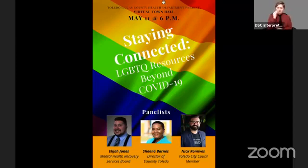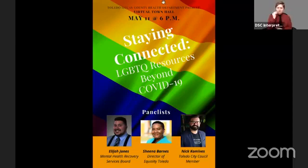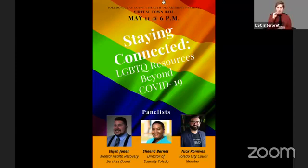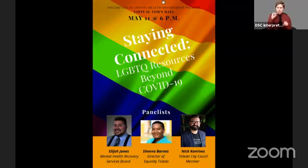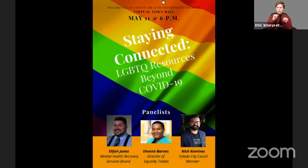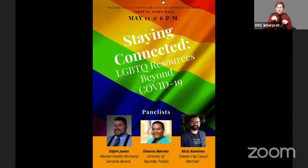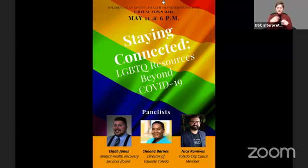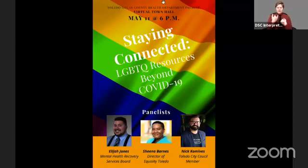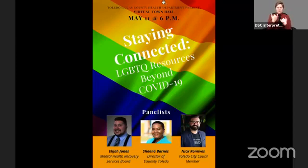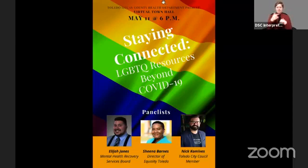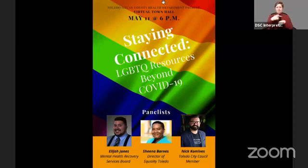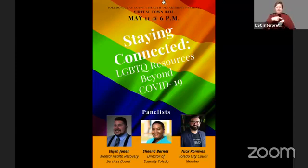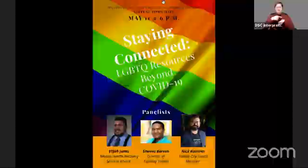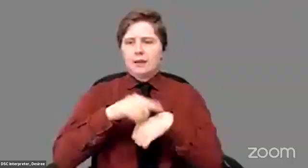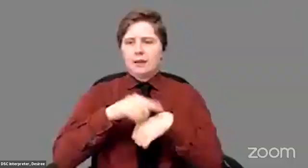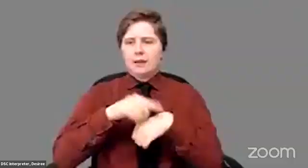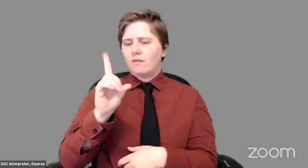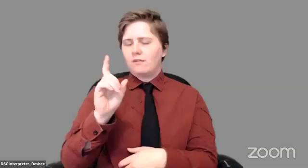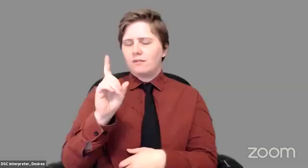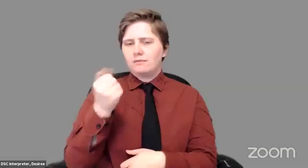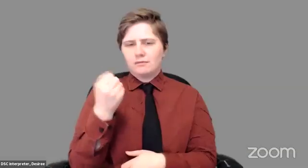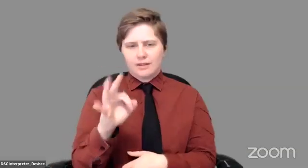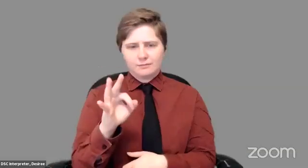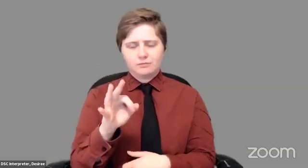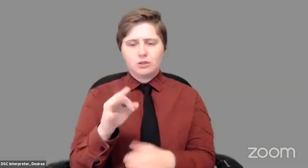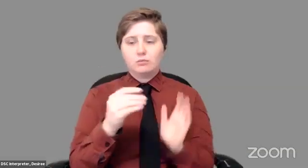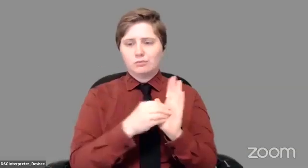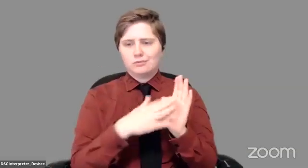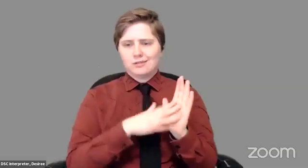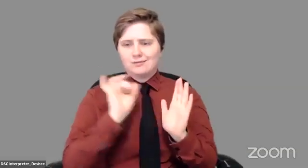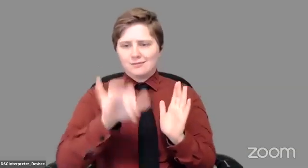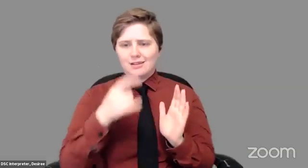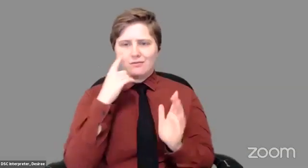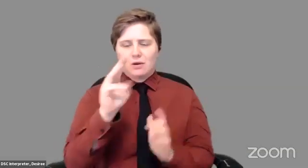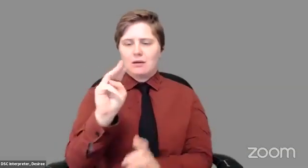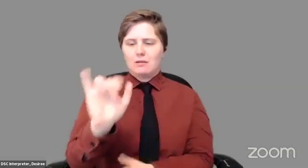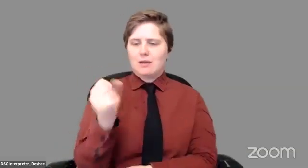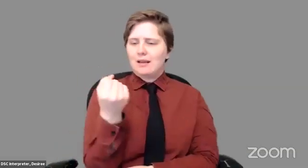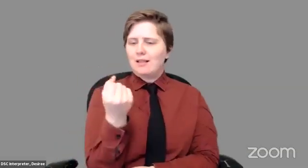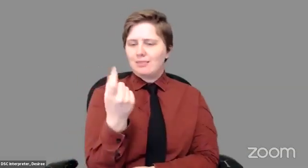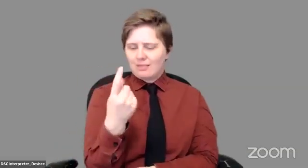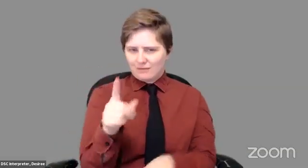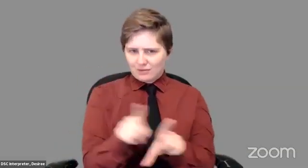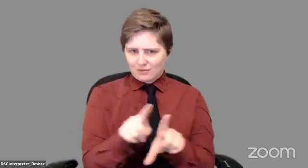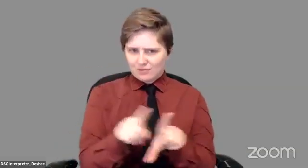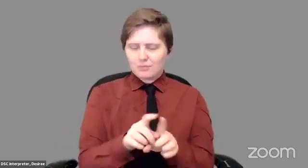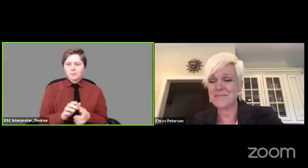during this time of COVID-19. So mark your calendars again, May 11th.